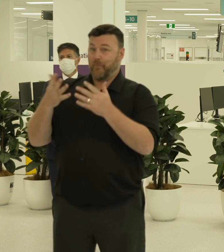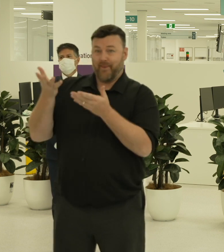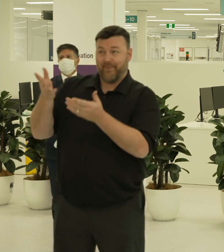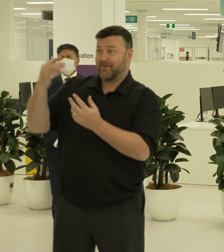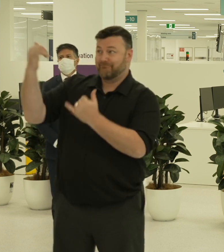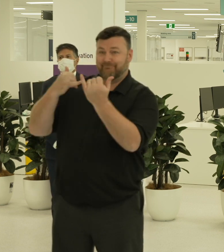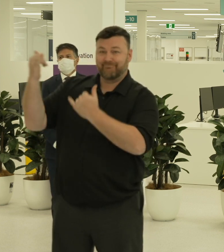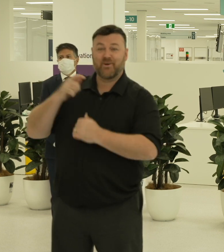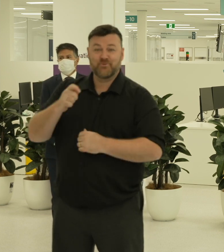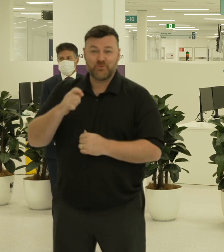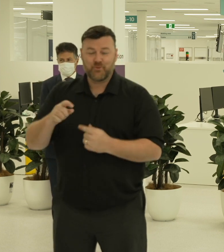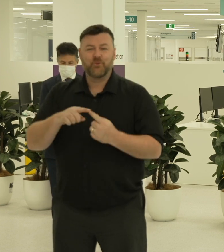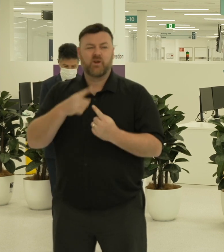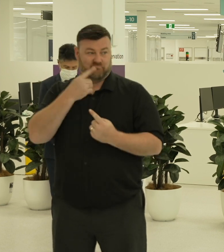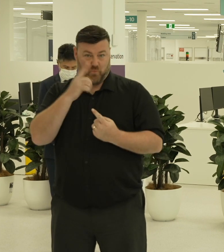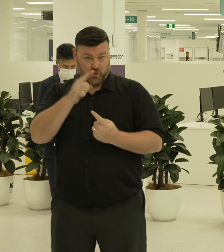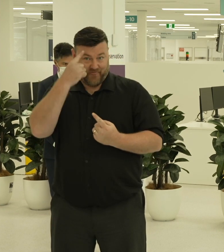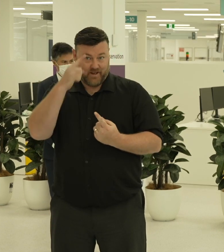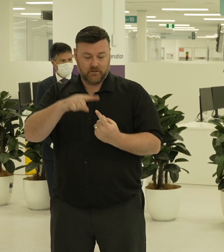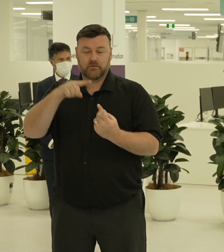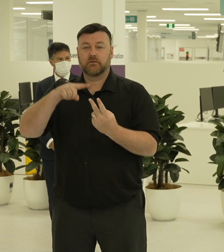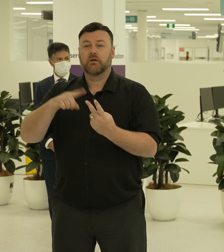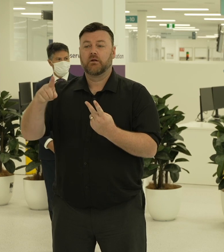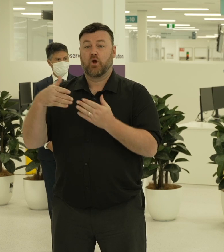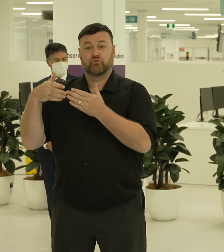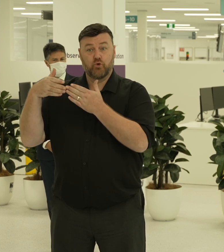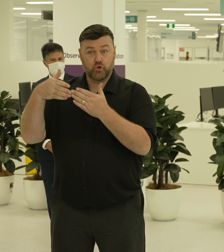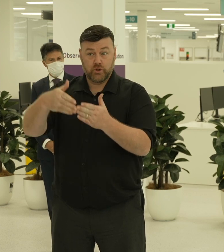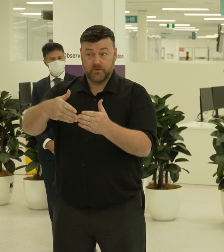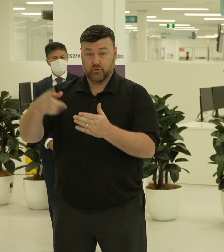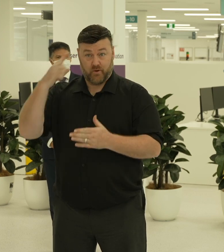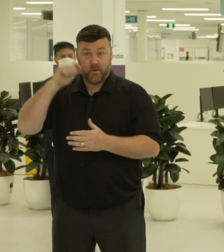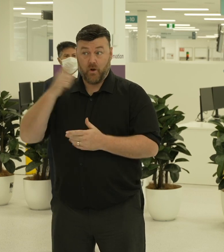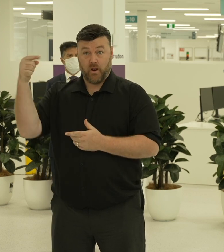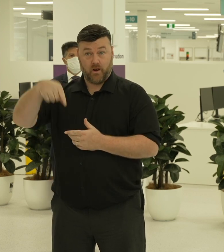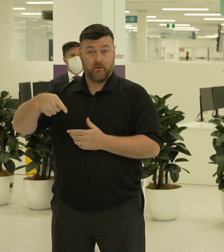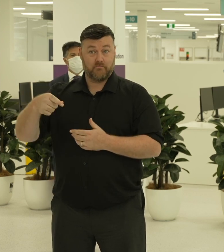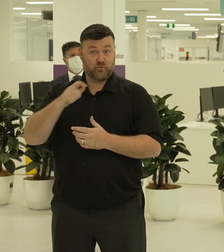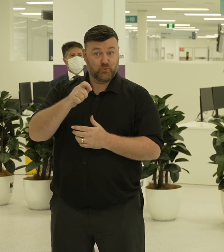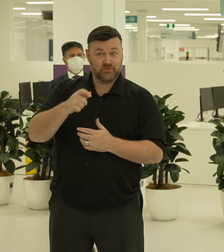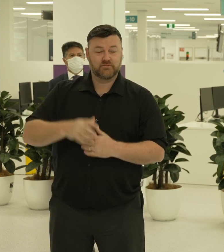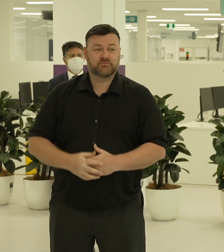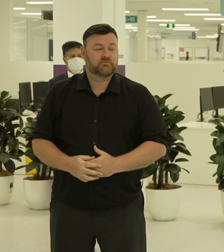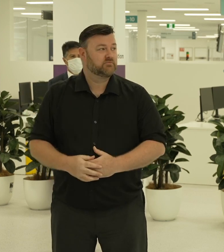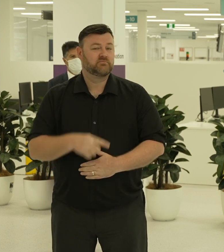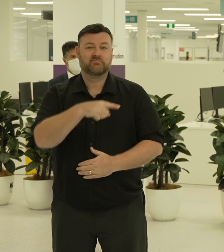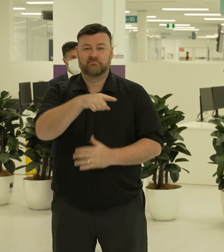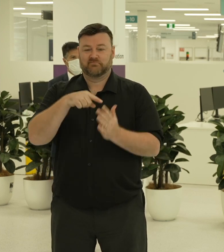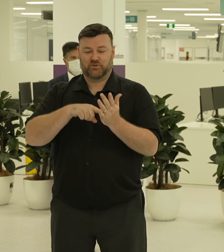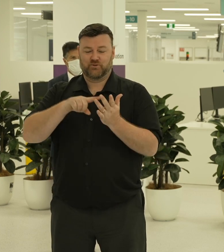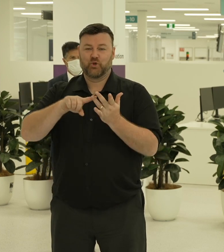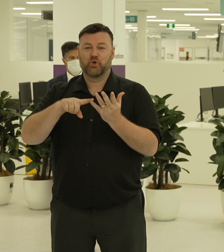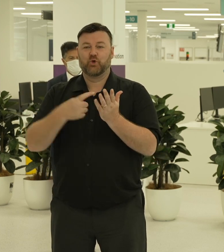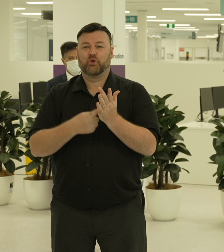What do you think about that? And also, secondly to that, cruise ships, do you reckon we'll see them in our harbour anytime soon? Well, on tourism and international tourists,